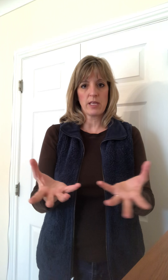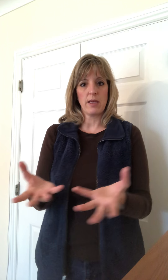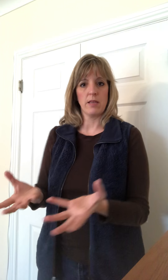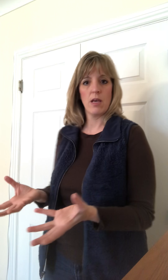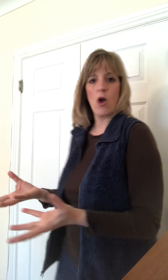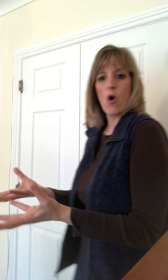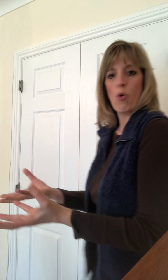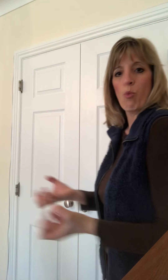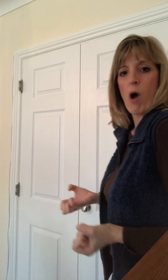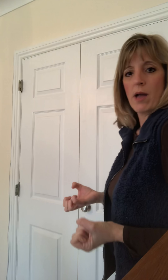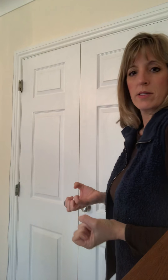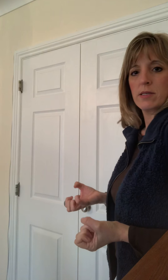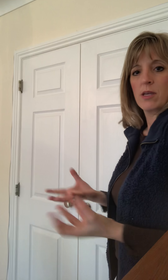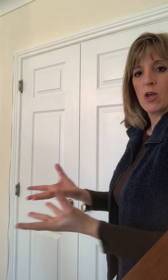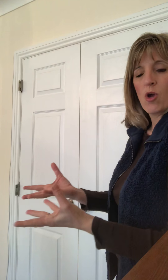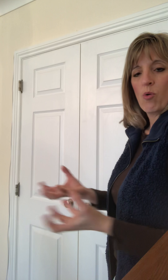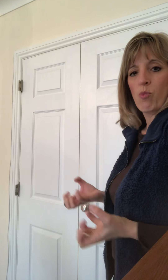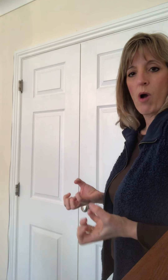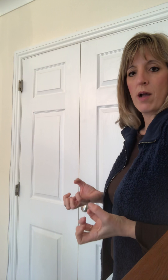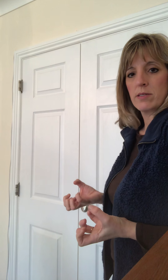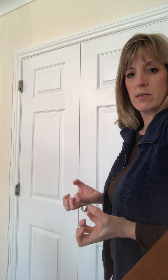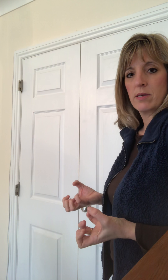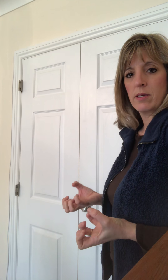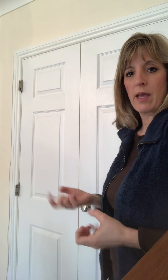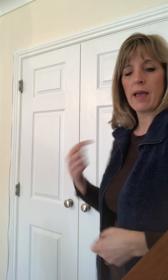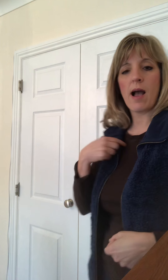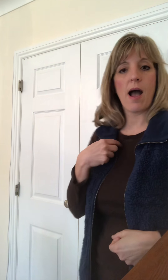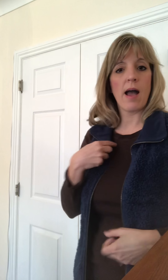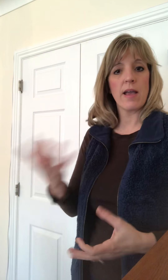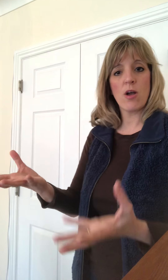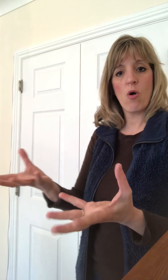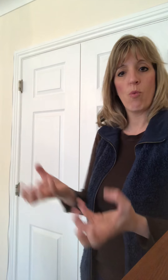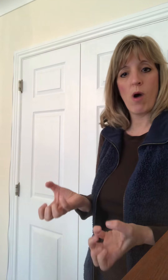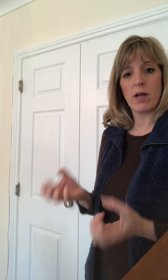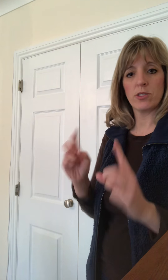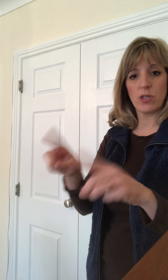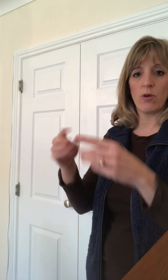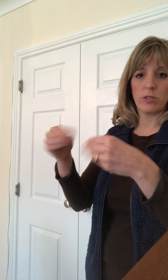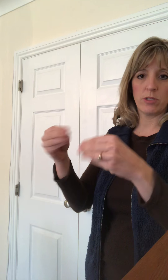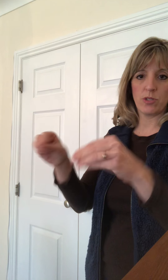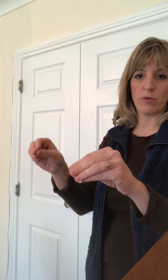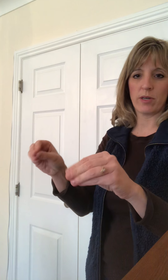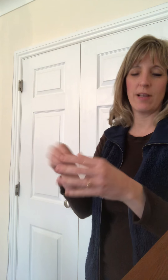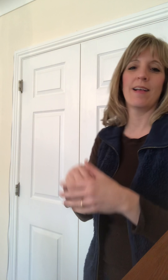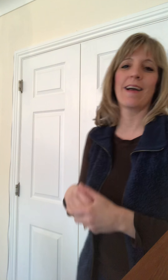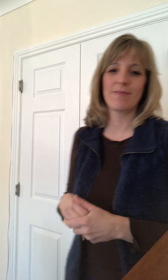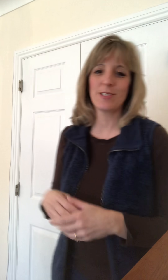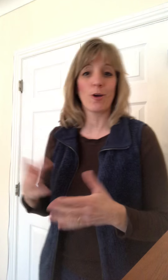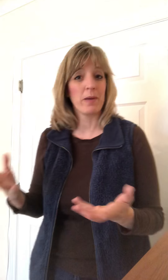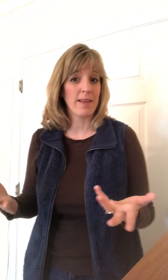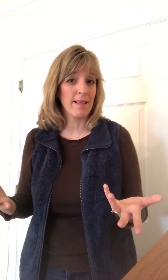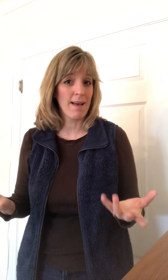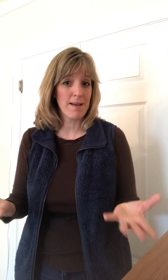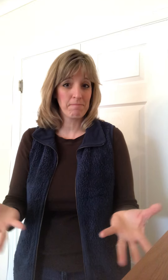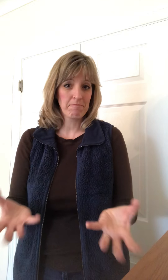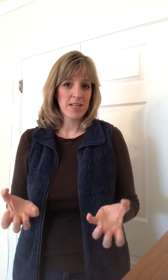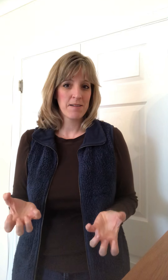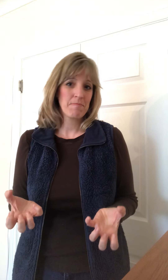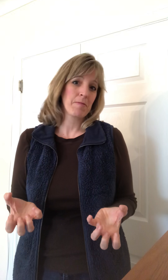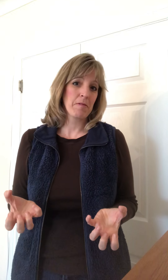in. Want. Want. Okay. I want to go to the store. I've been talking about that a lot. Maybe I want